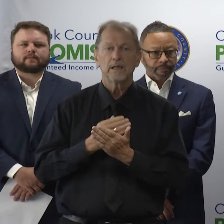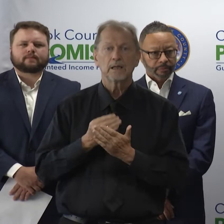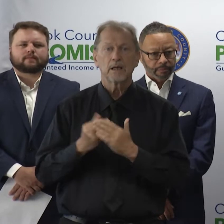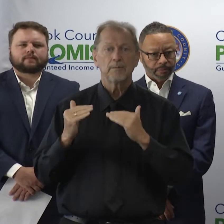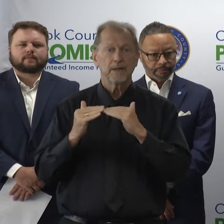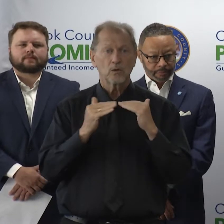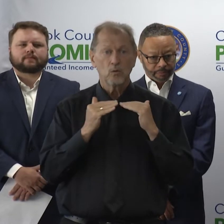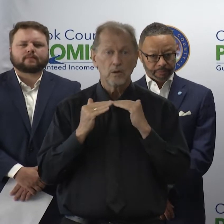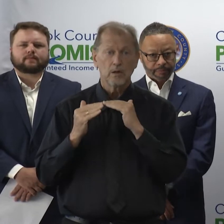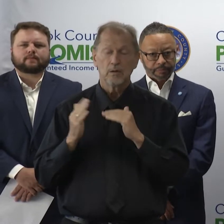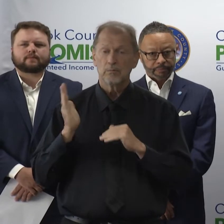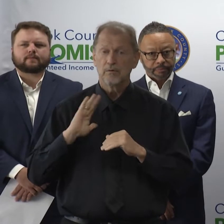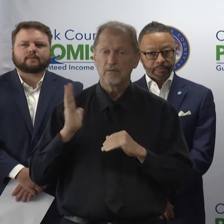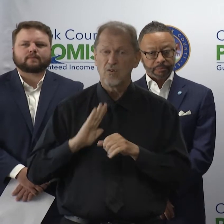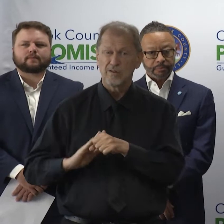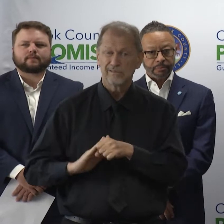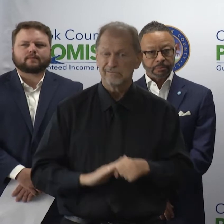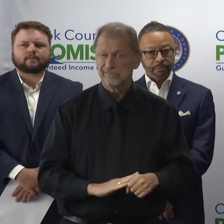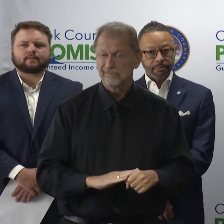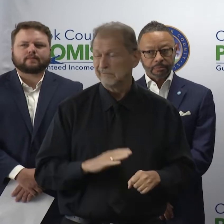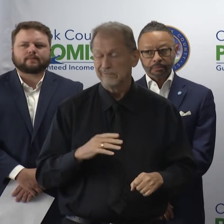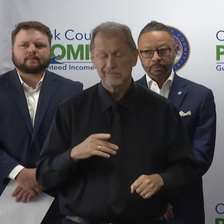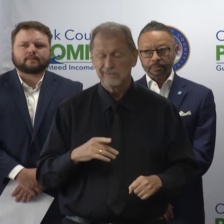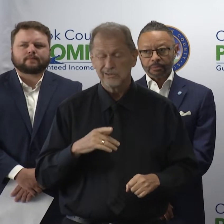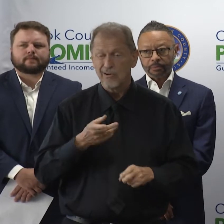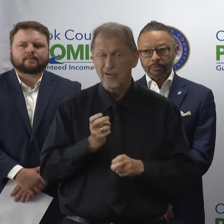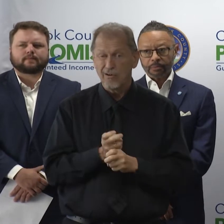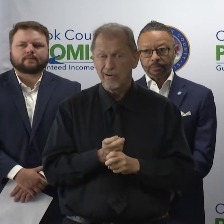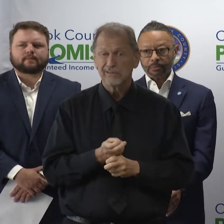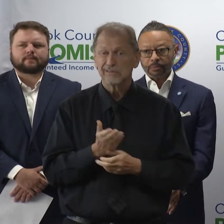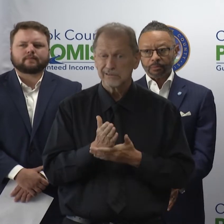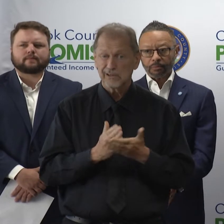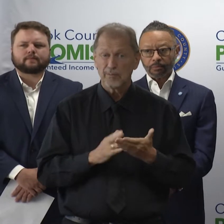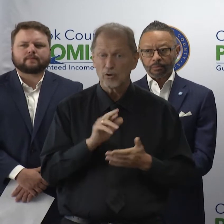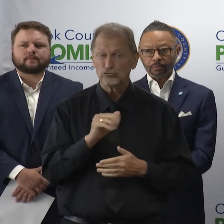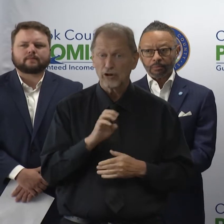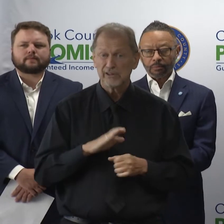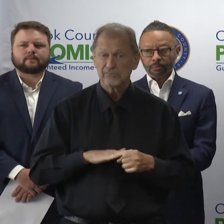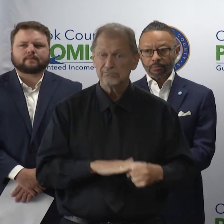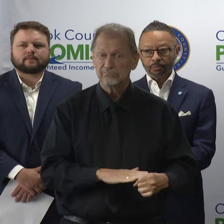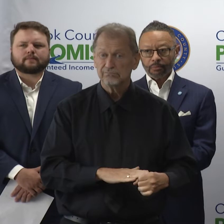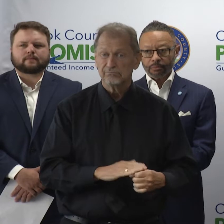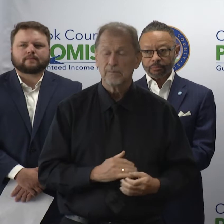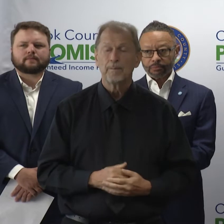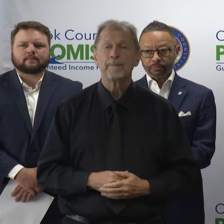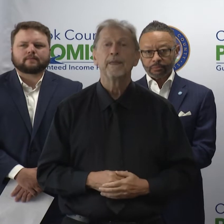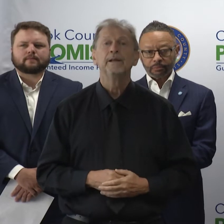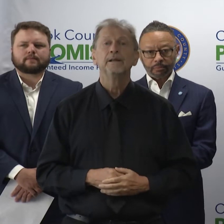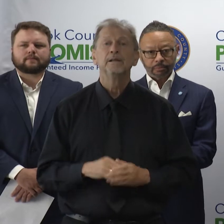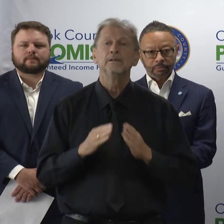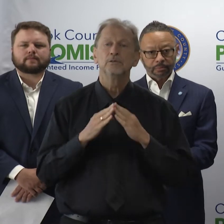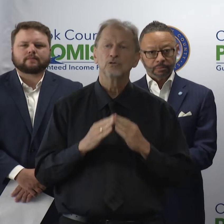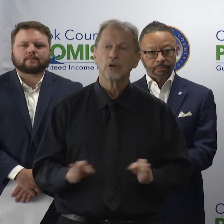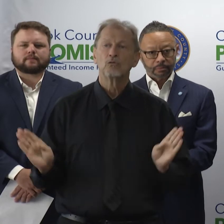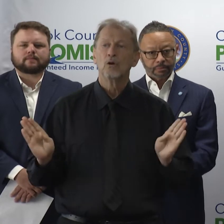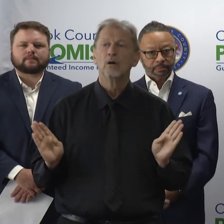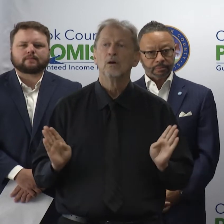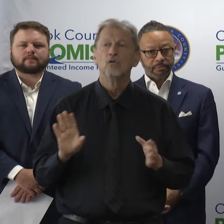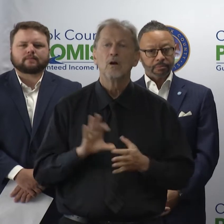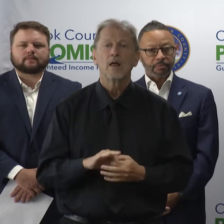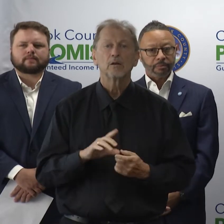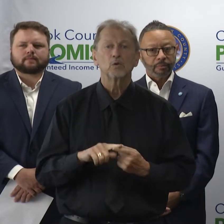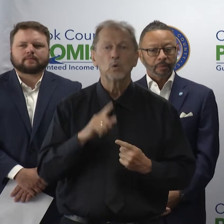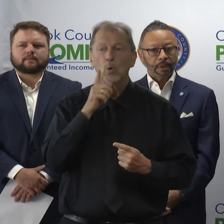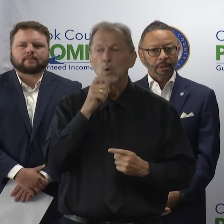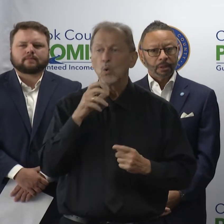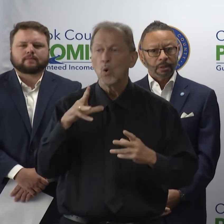by racial lines in this country. Across the board, in terms of household wealth,